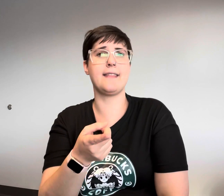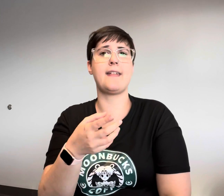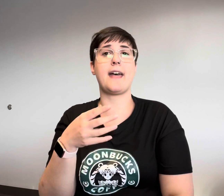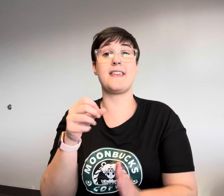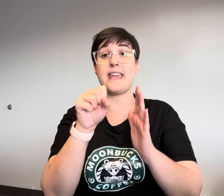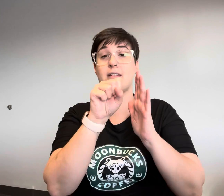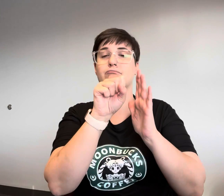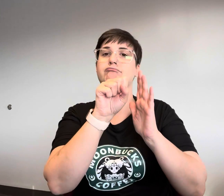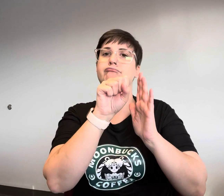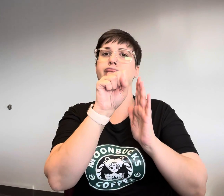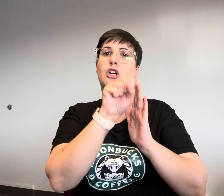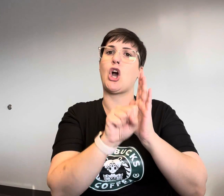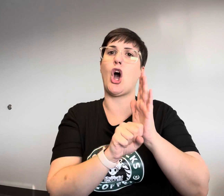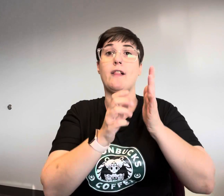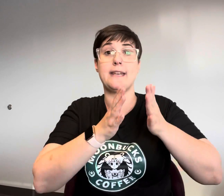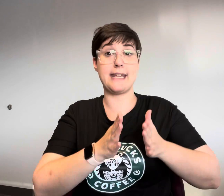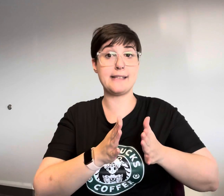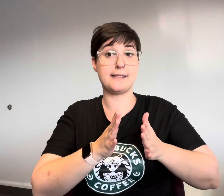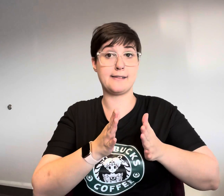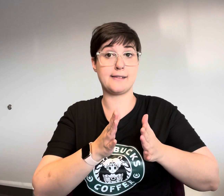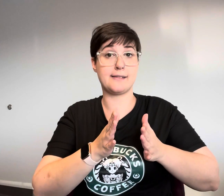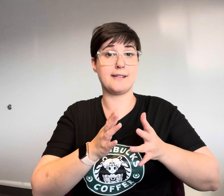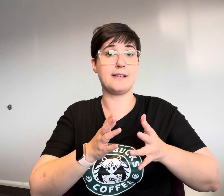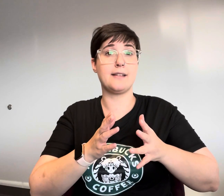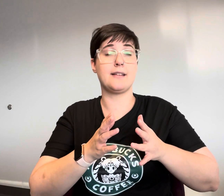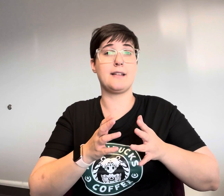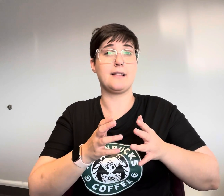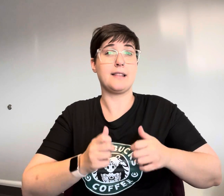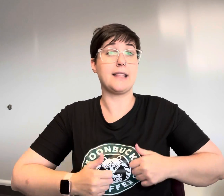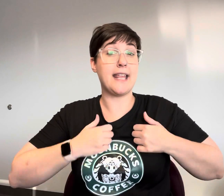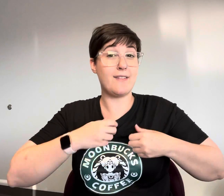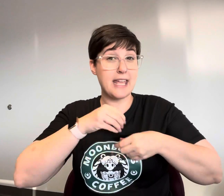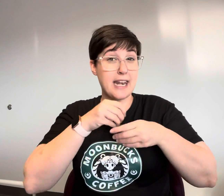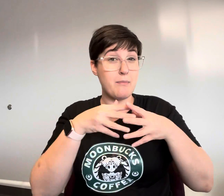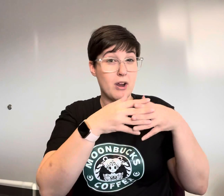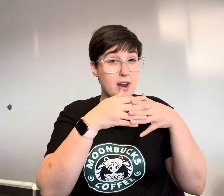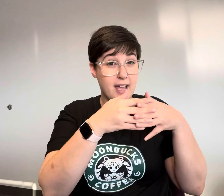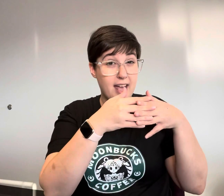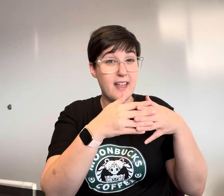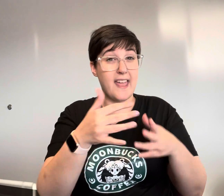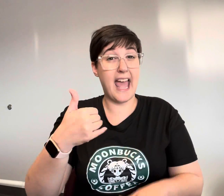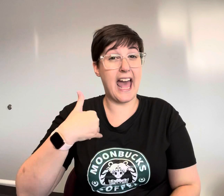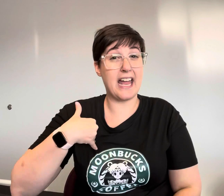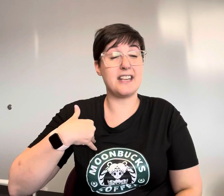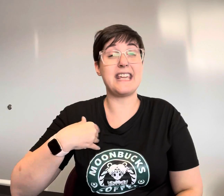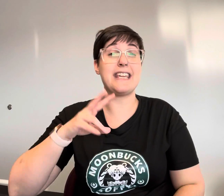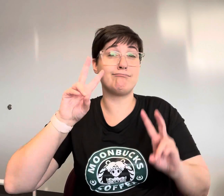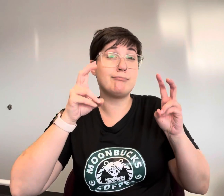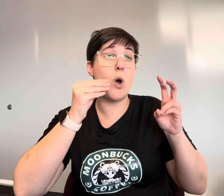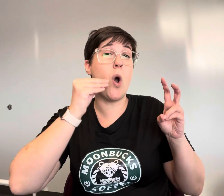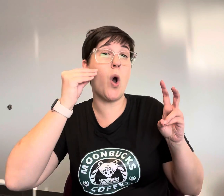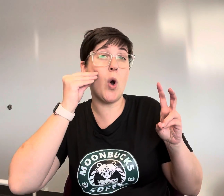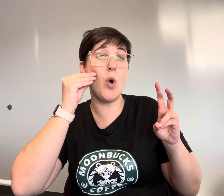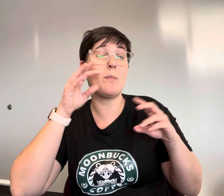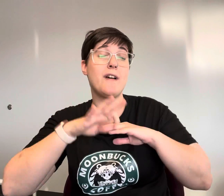that the colonists living in America, they had the home